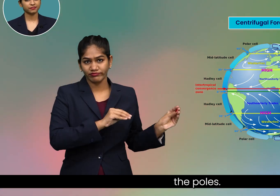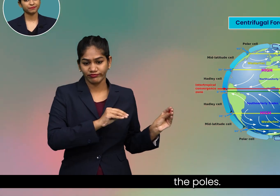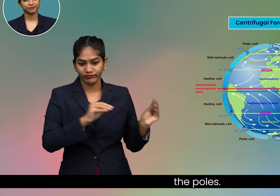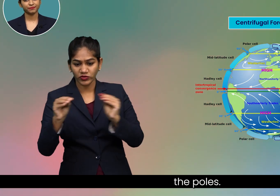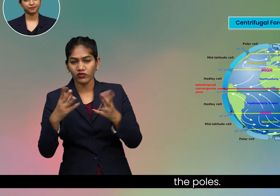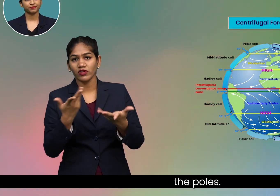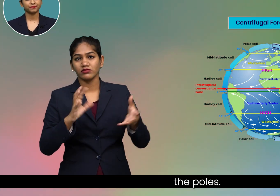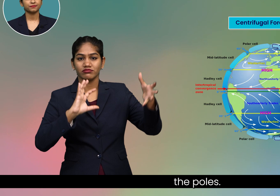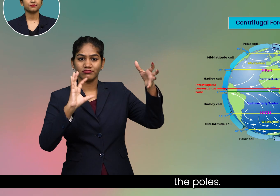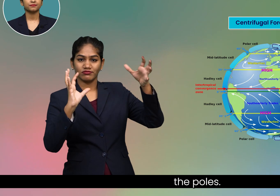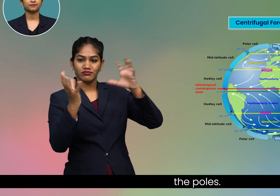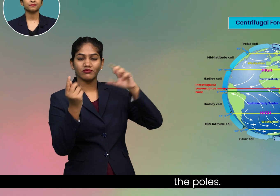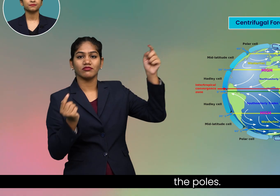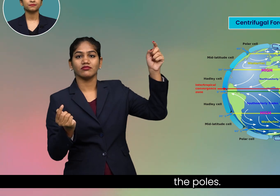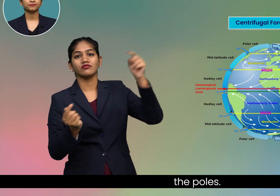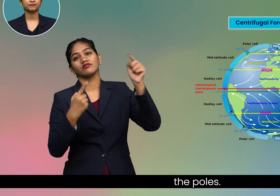poles.